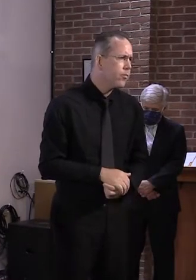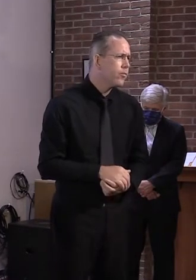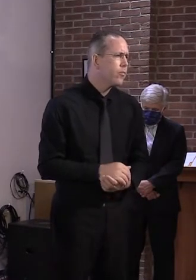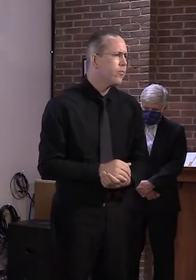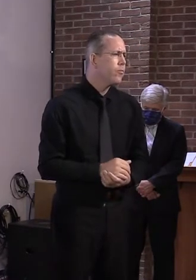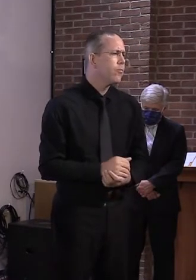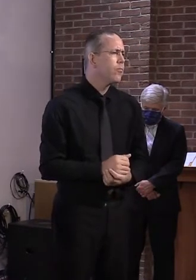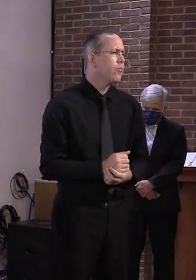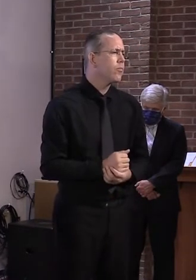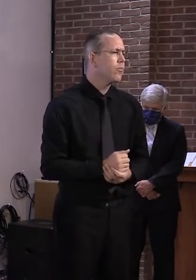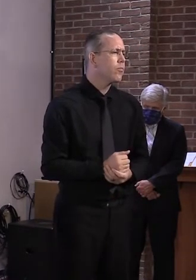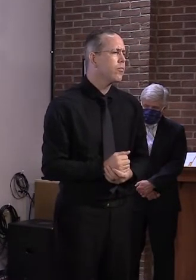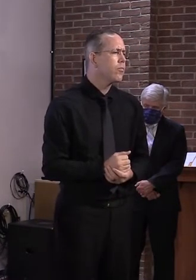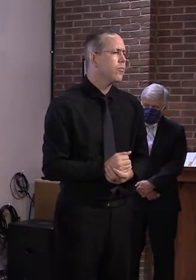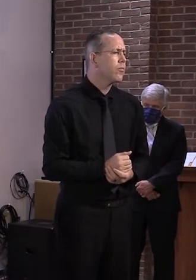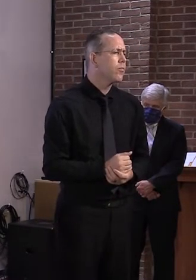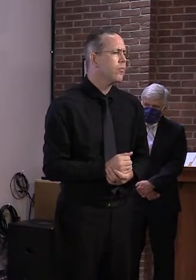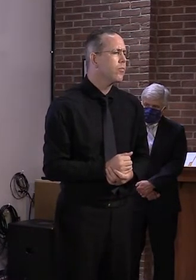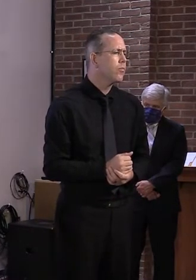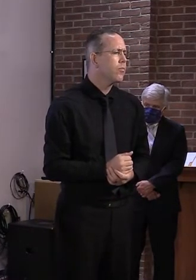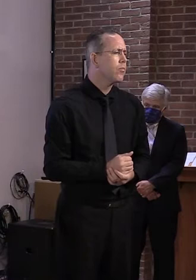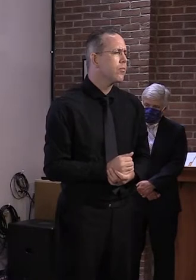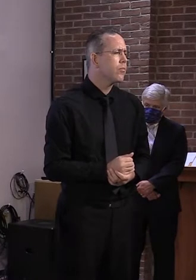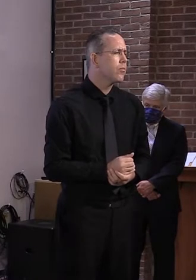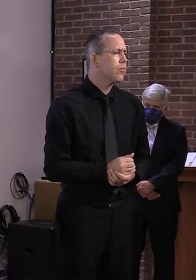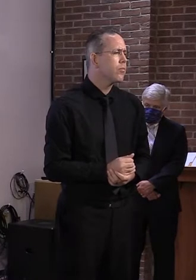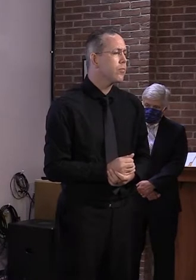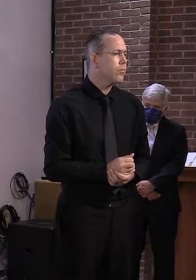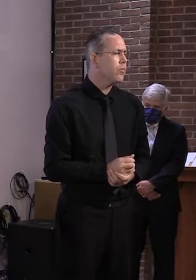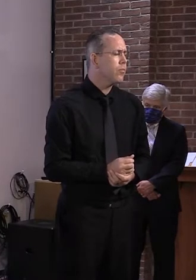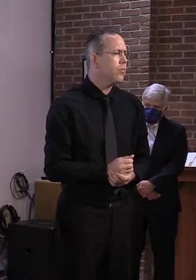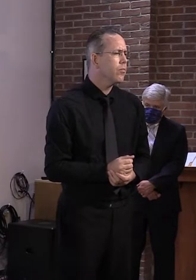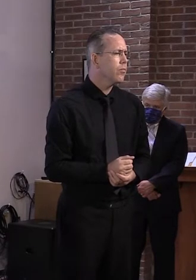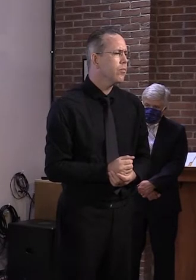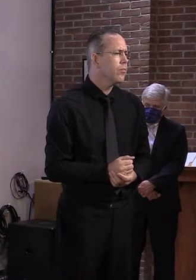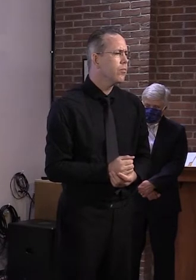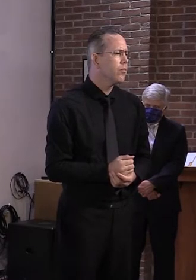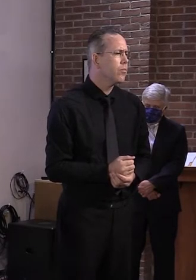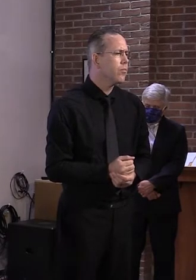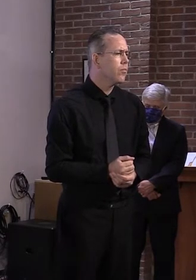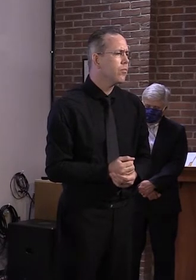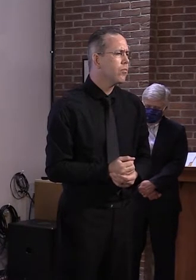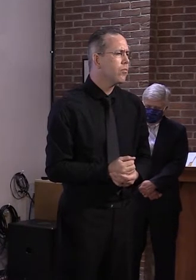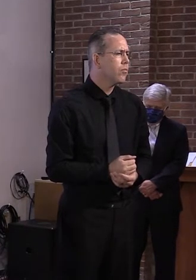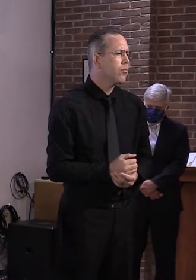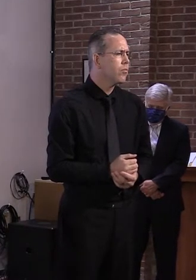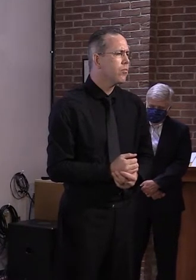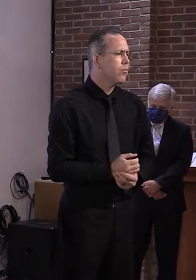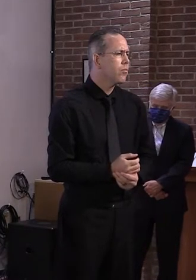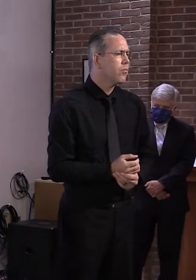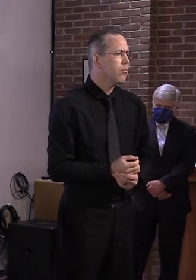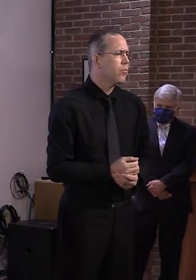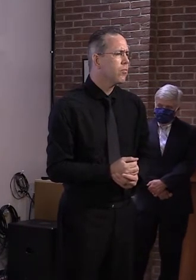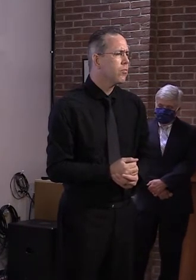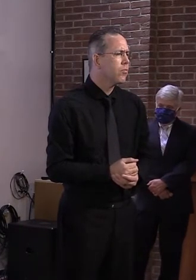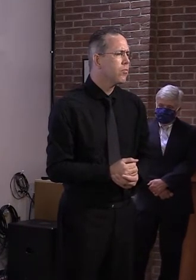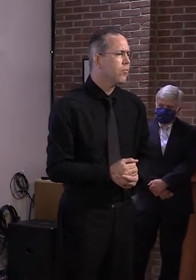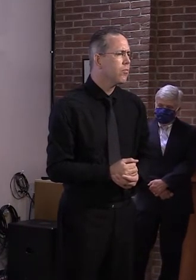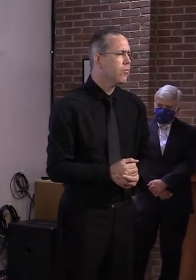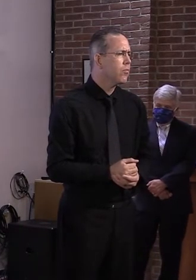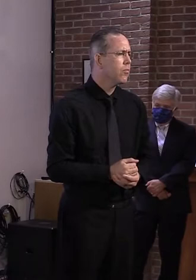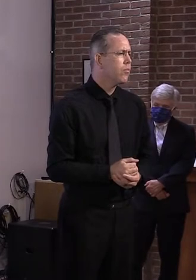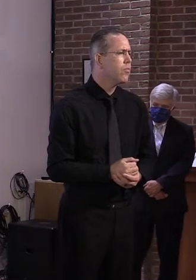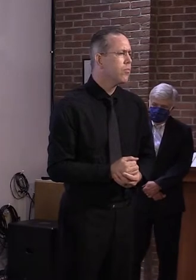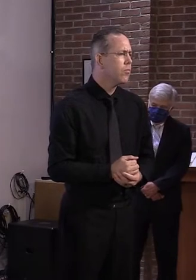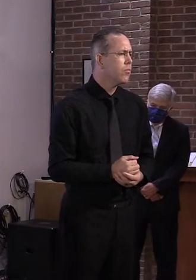were last time around? Like, if they've learned any lessons from it, or are we just in any way different? Because it took us a